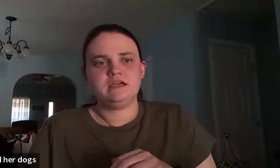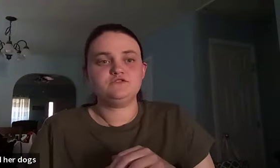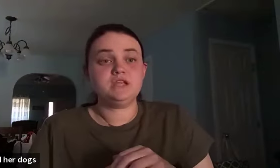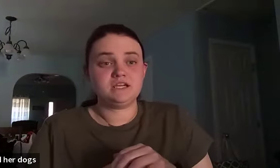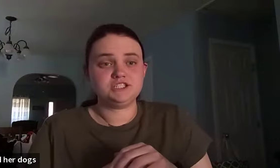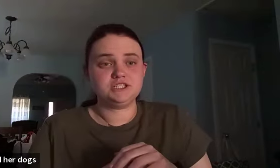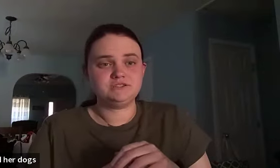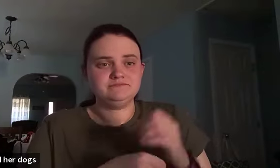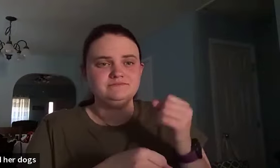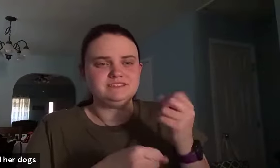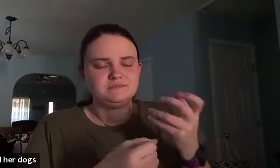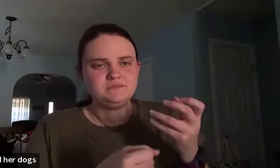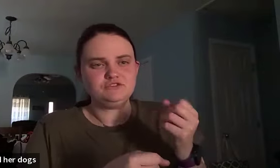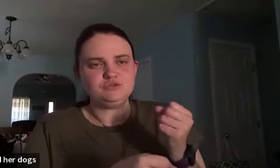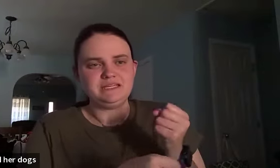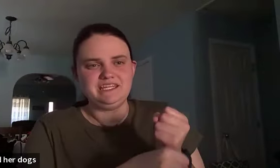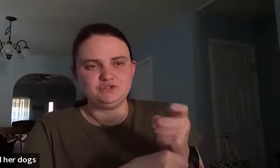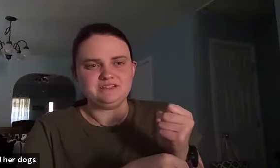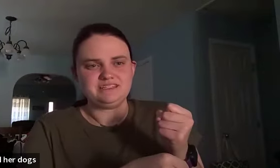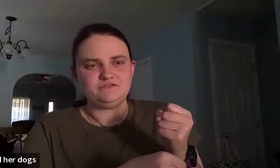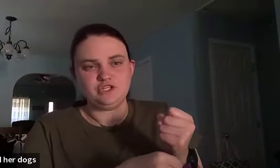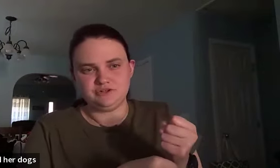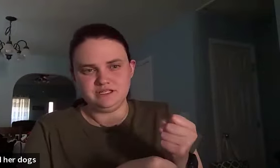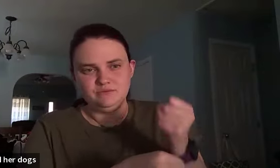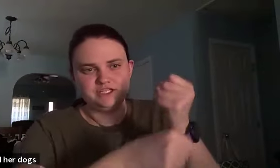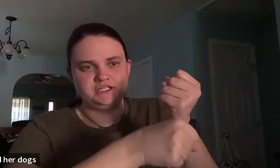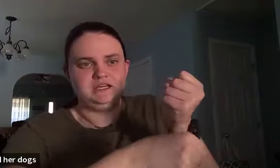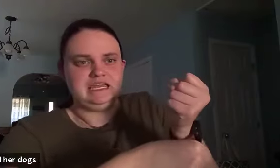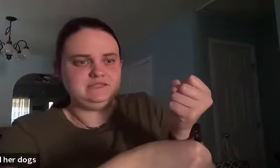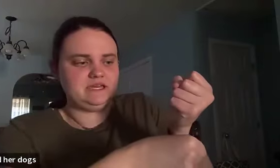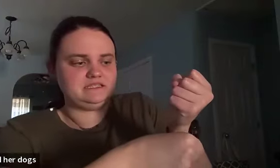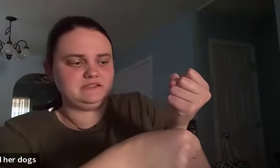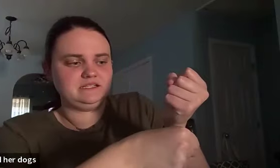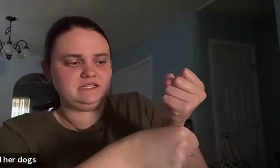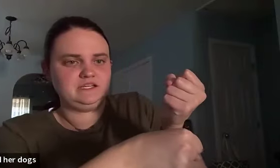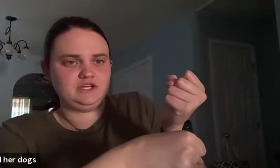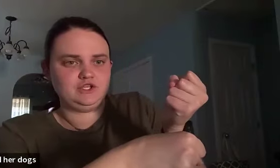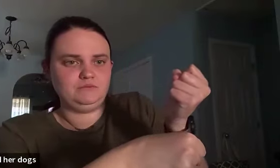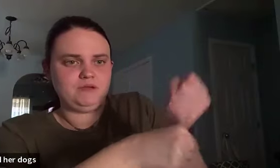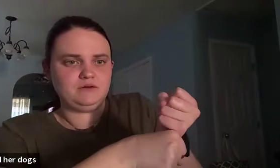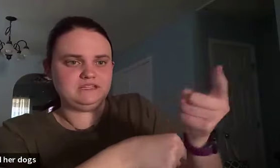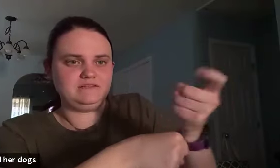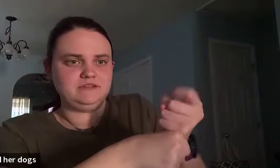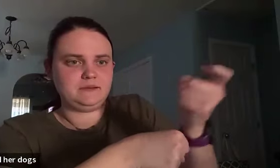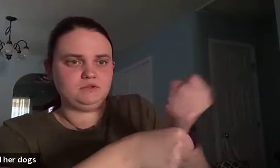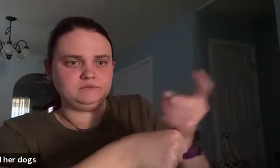is for next year. Sometimes they'll do it the sign for yearly, which it's basically you bounce and flick multiple